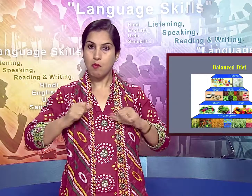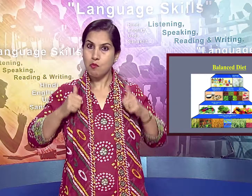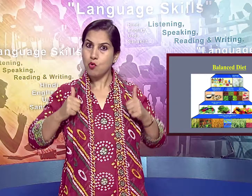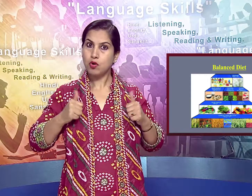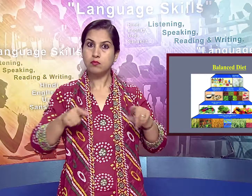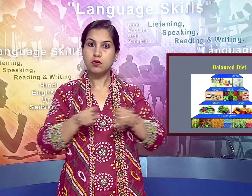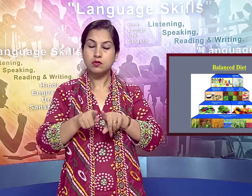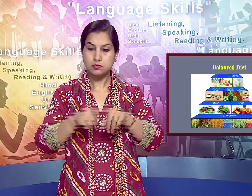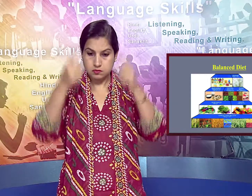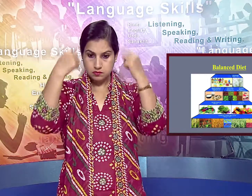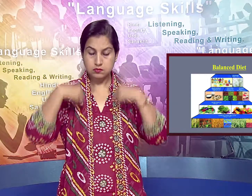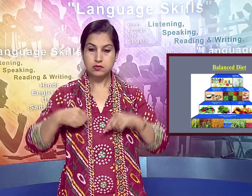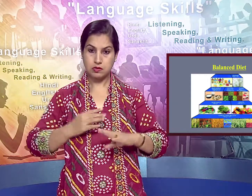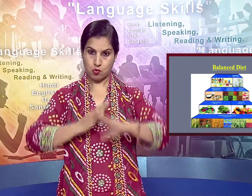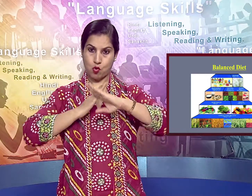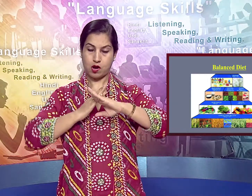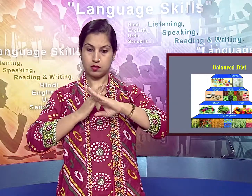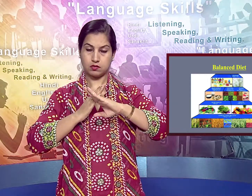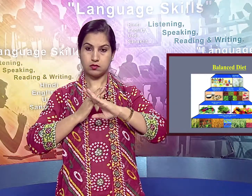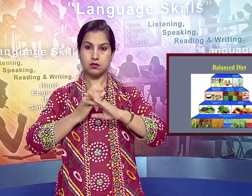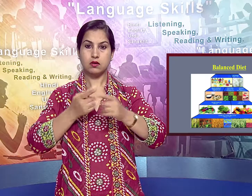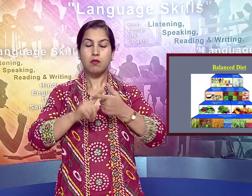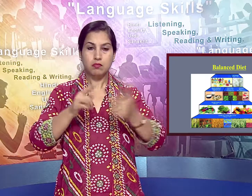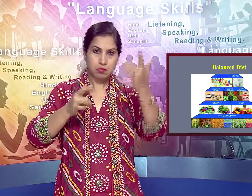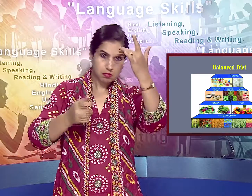protects health and prevent diseases.